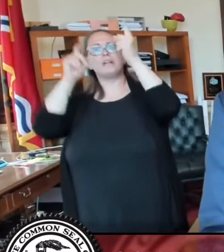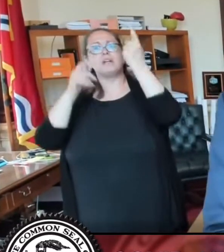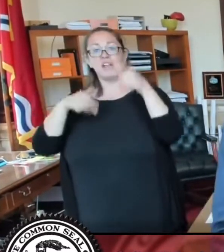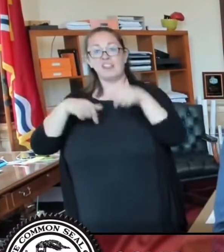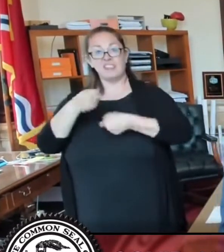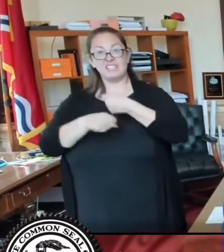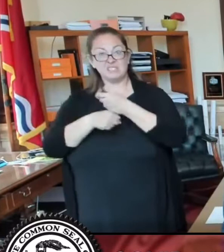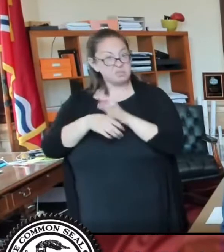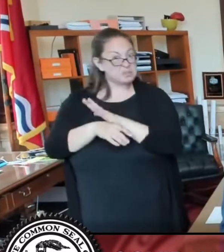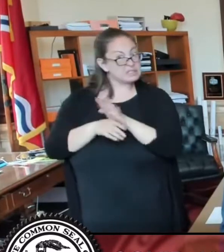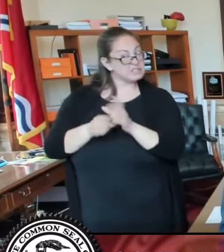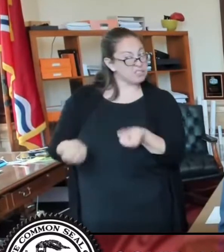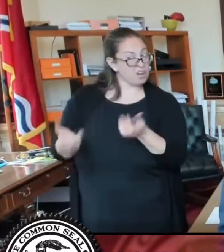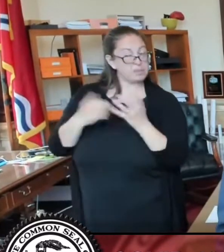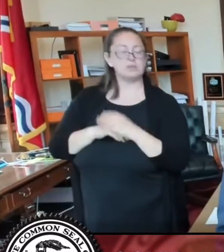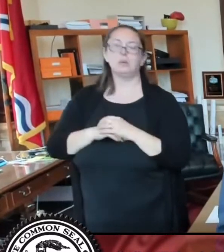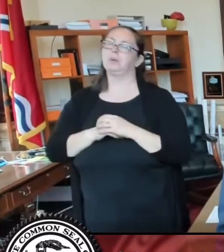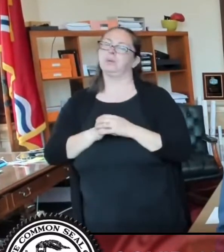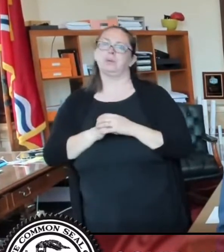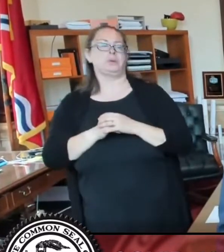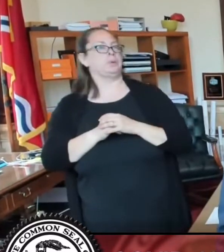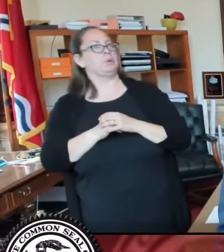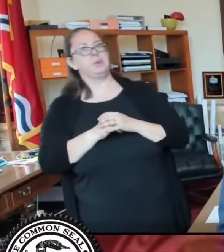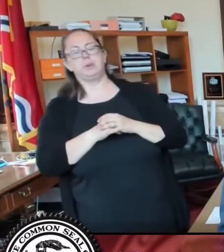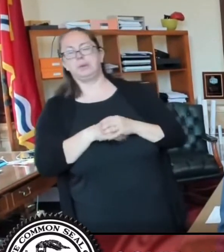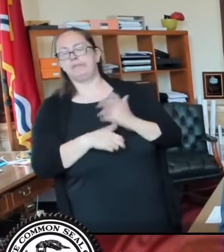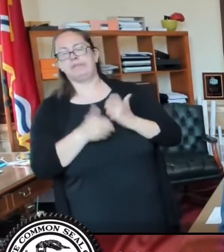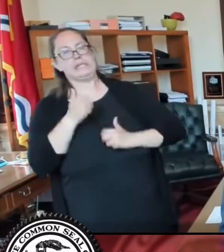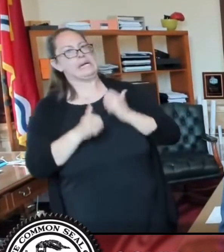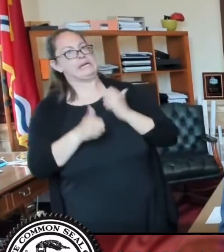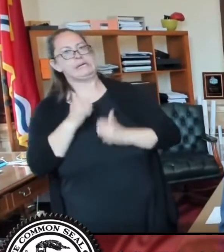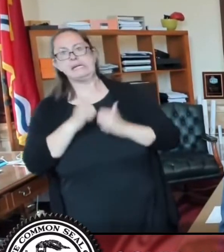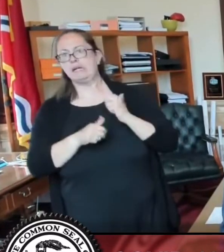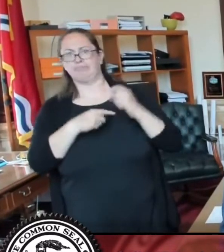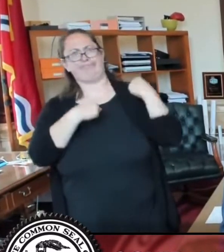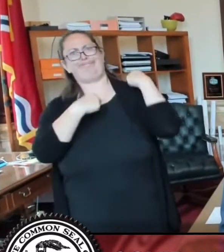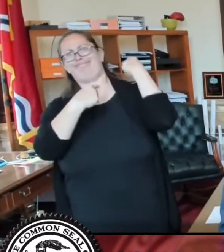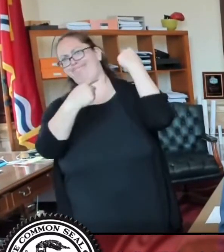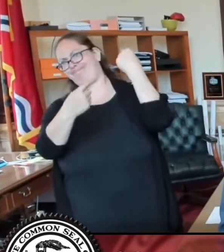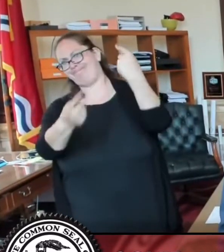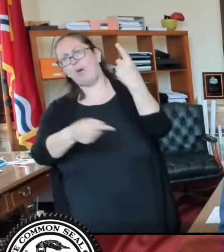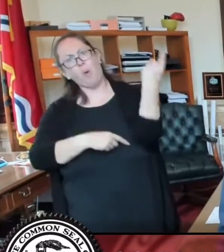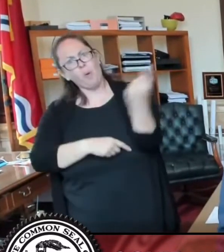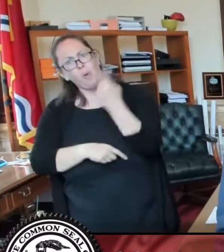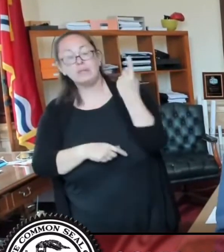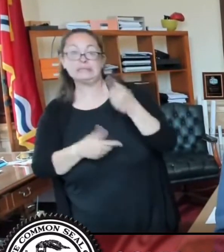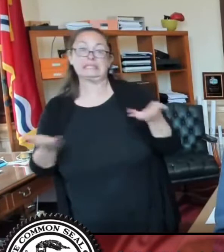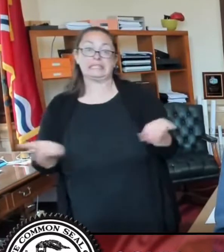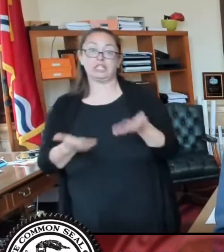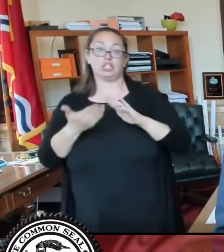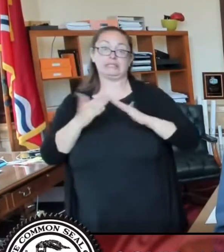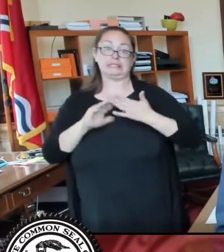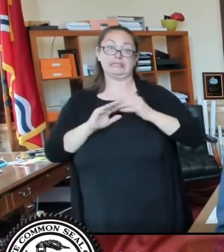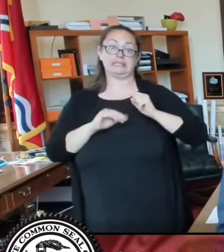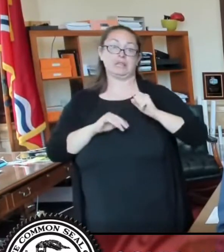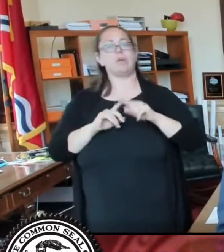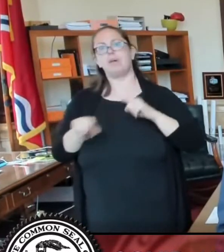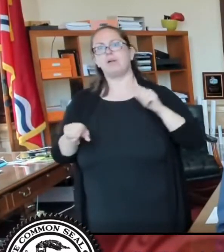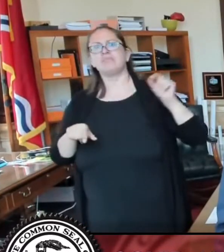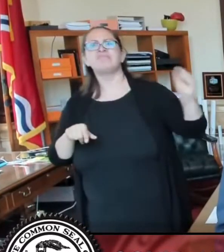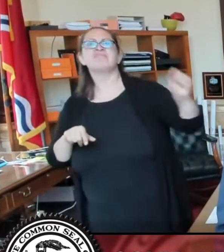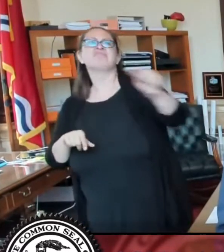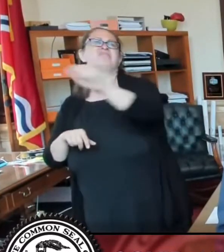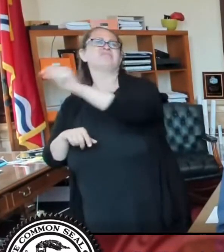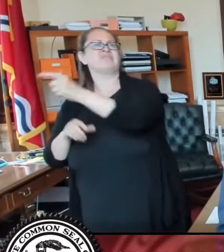you, it's a problem. Fireworks has always been a problem, not only in our city, but in every